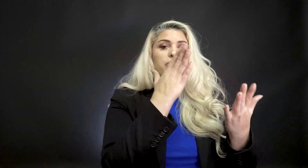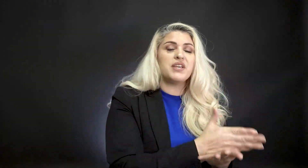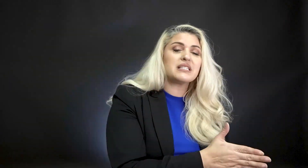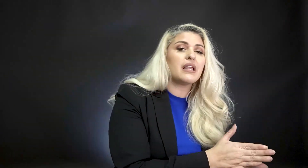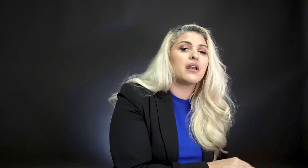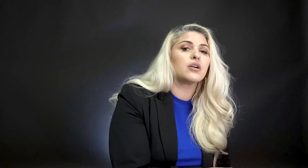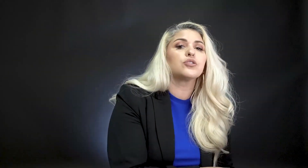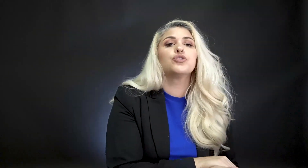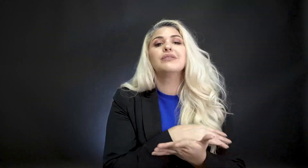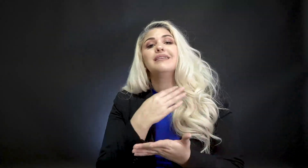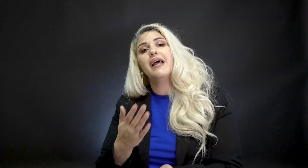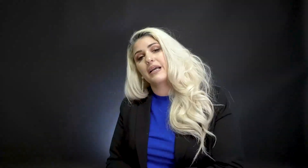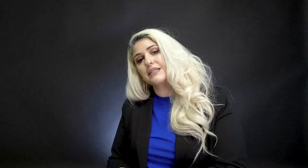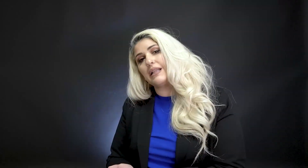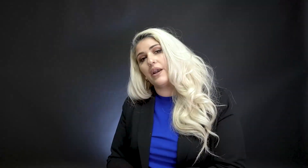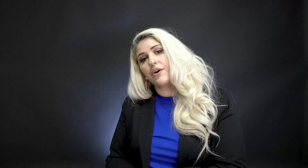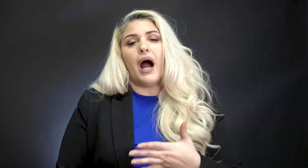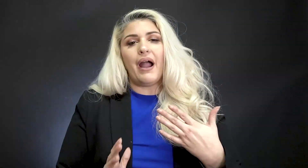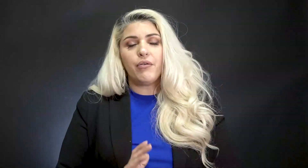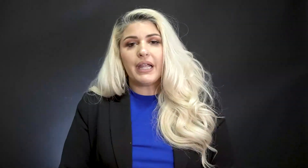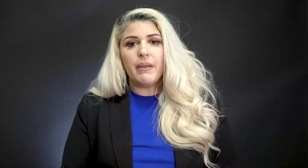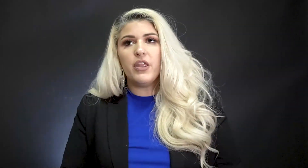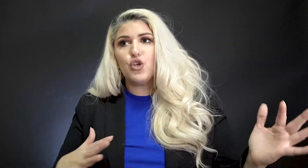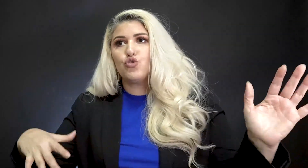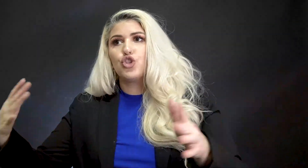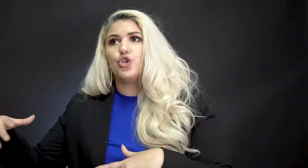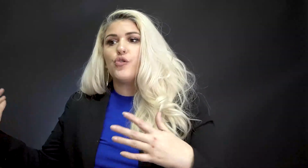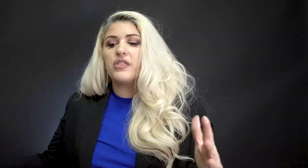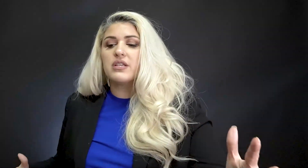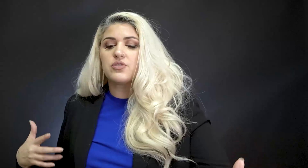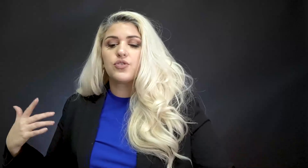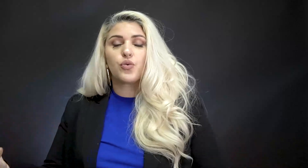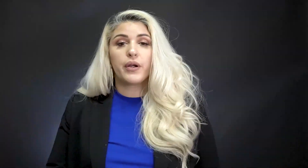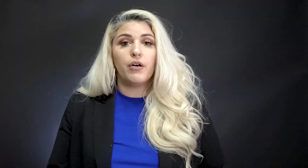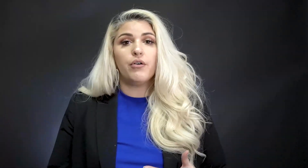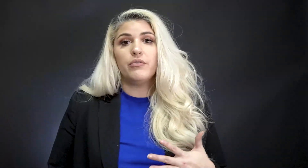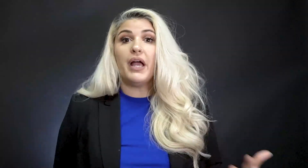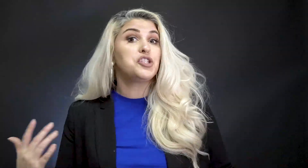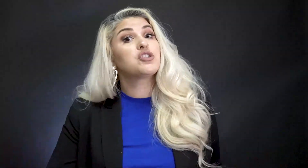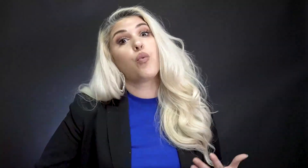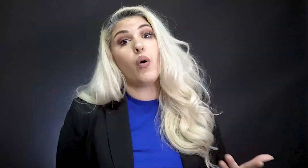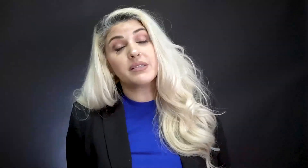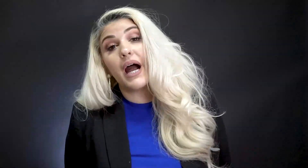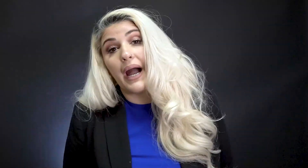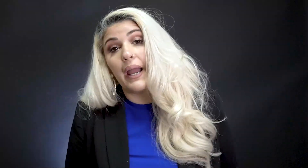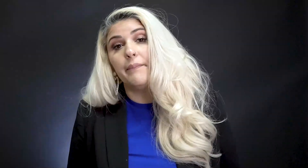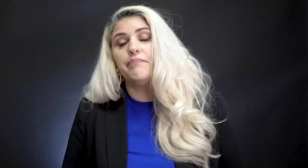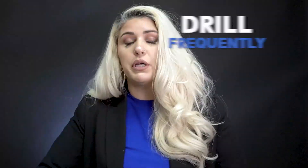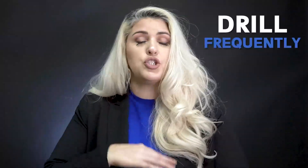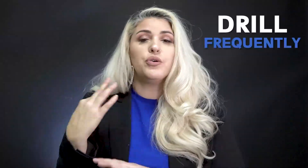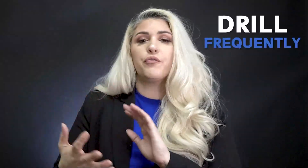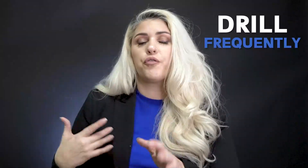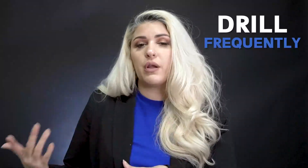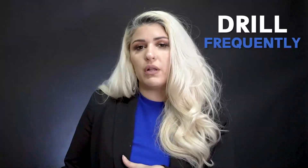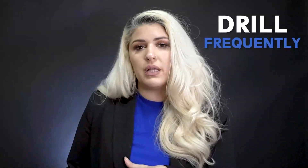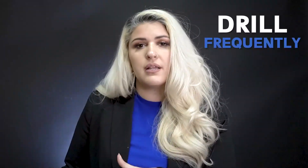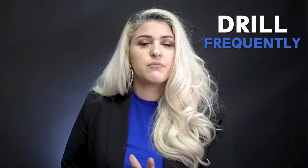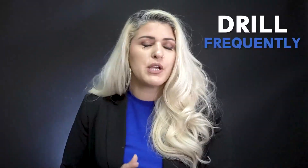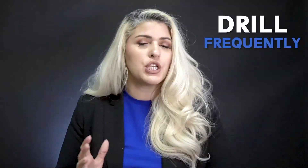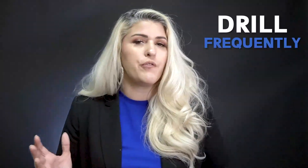this letter to the next letter. I recommend that you do this drill, not just one time, but do it frequently, especially if you